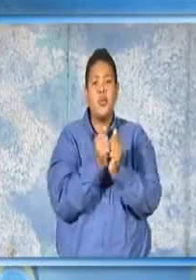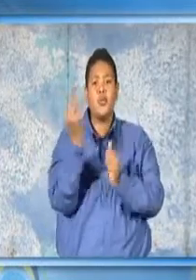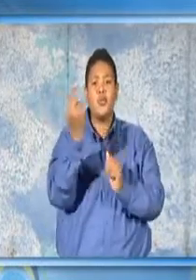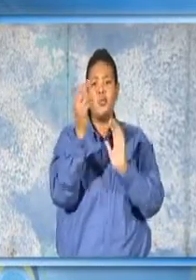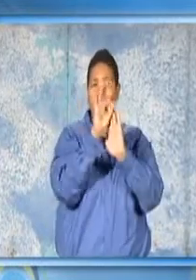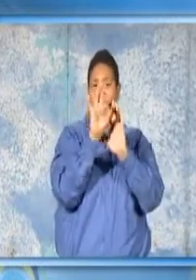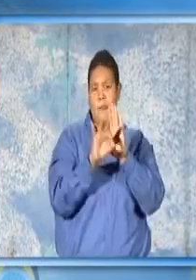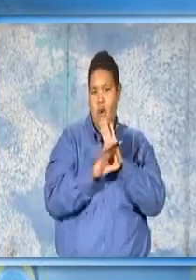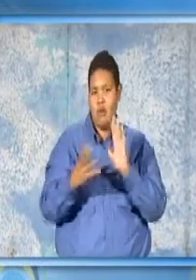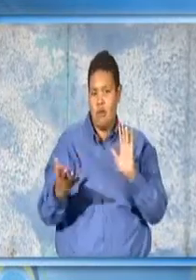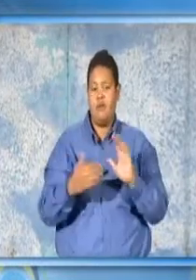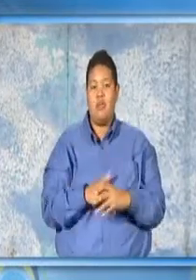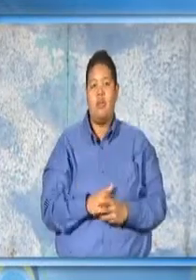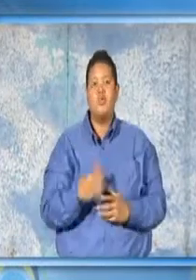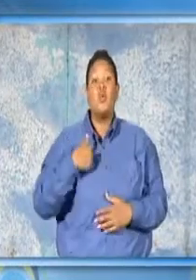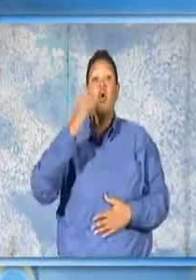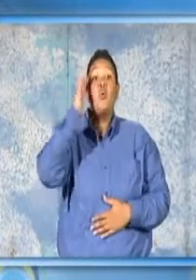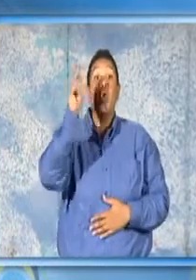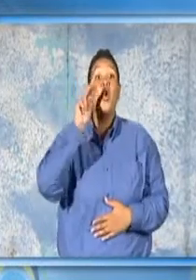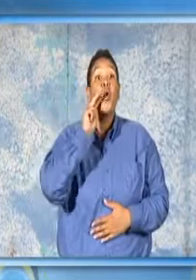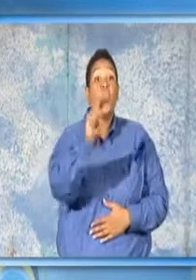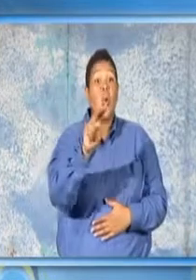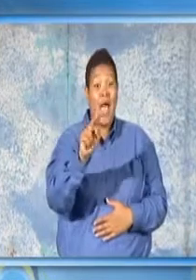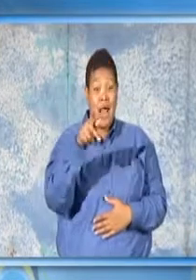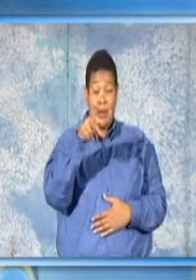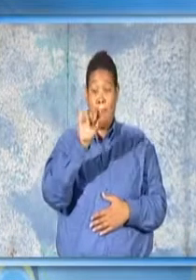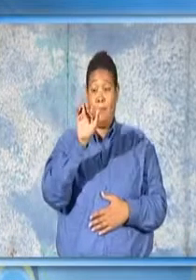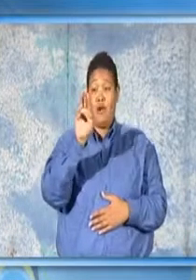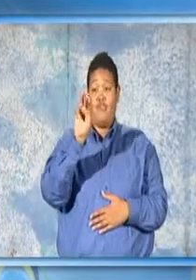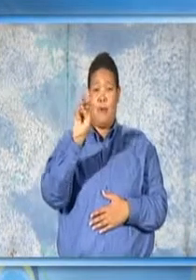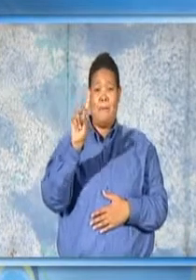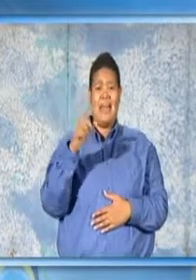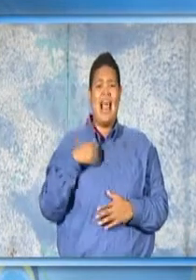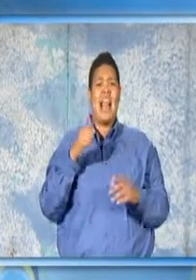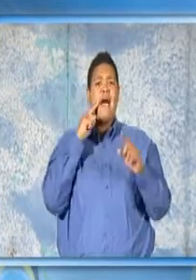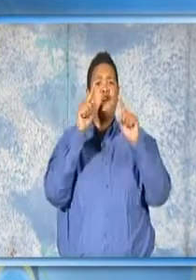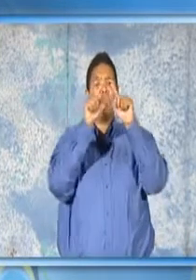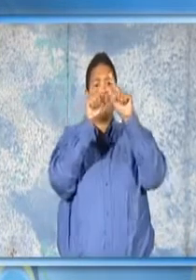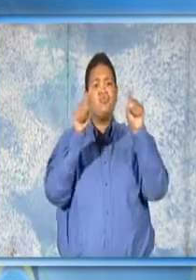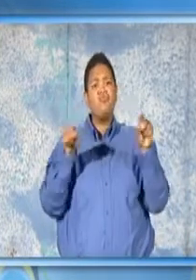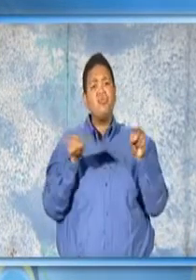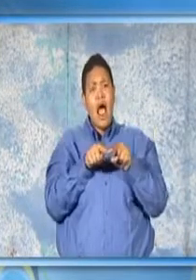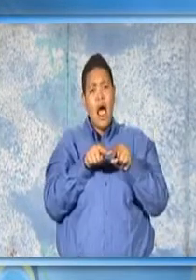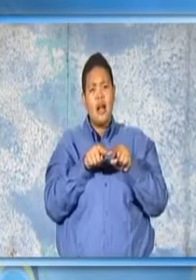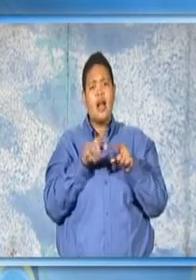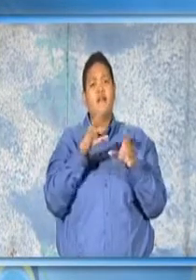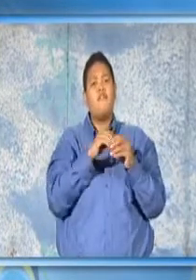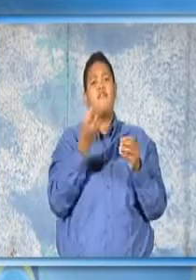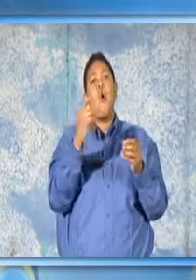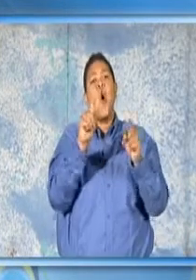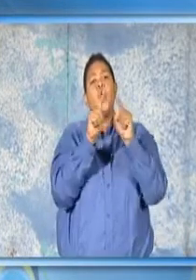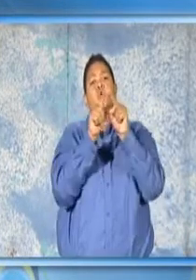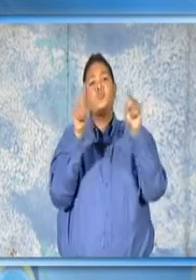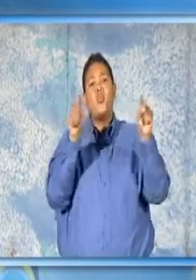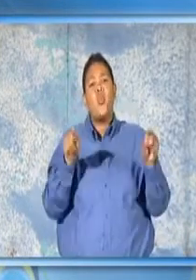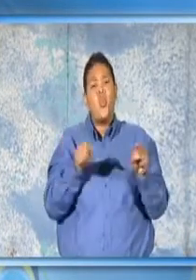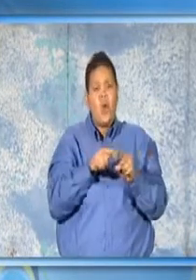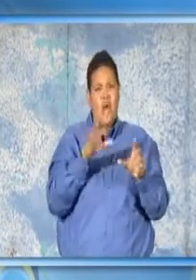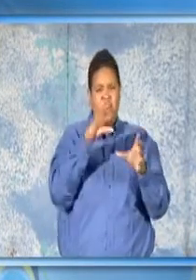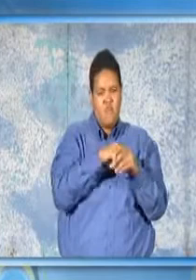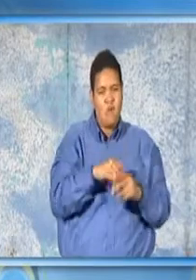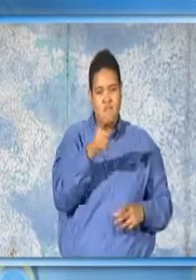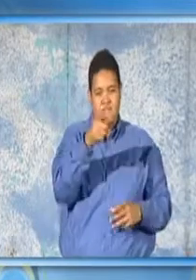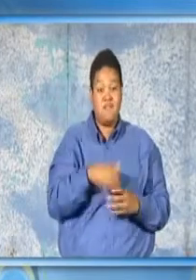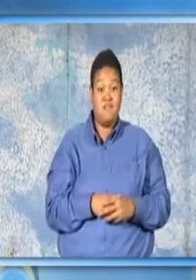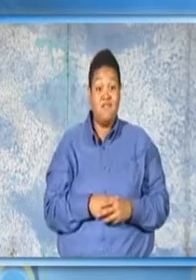formulas. We will look at the pyramids that have a triangular base or a square base.